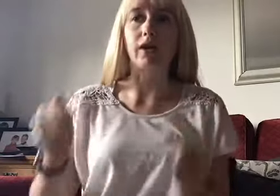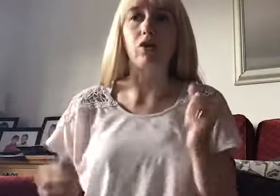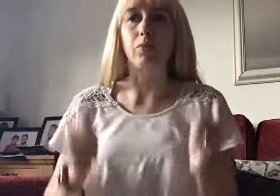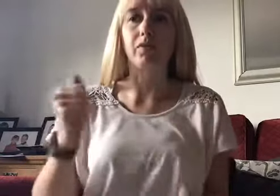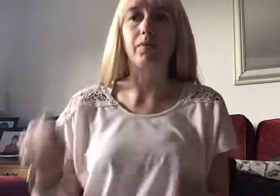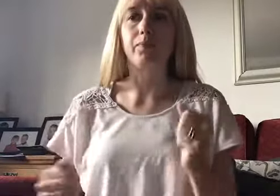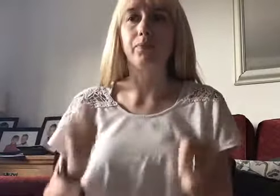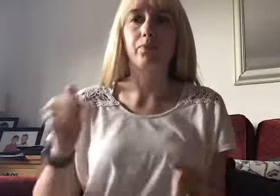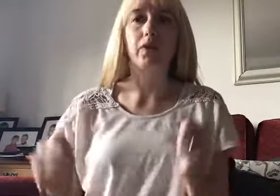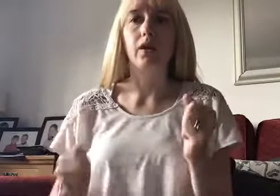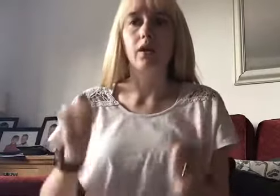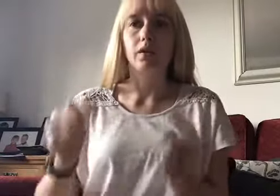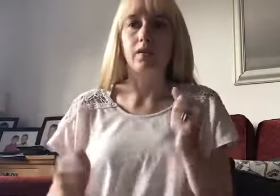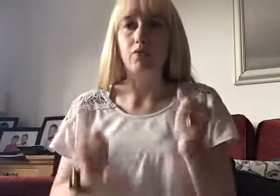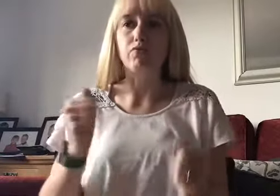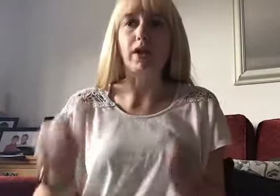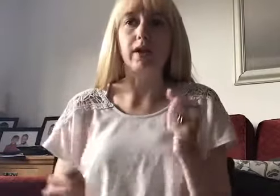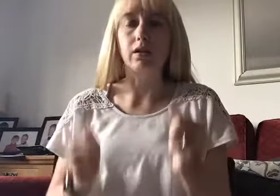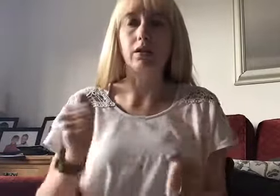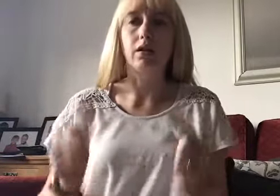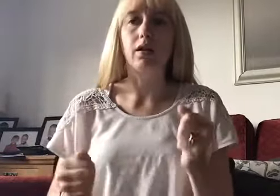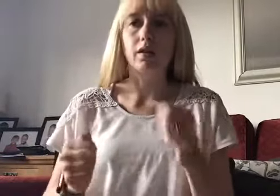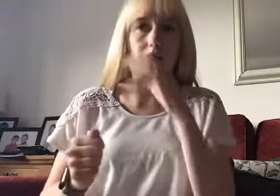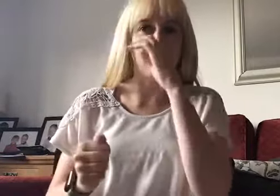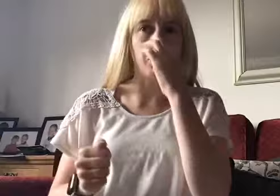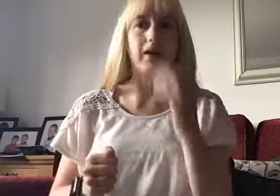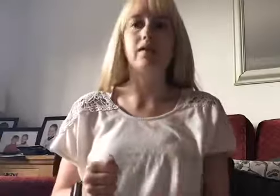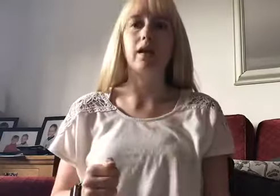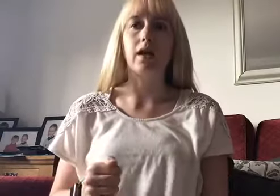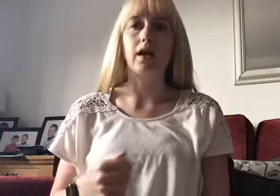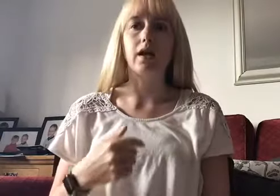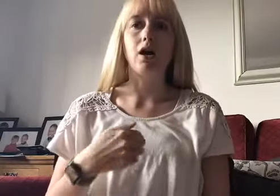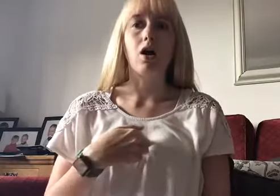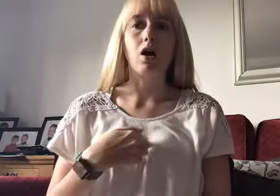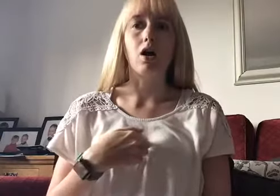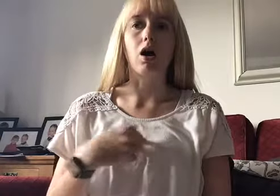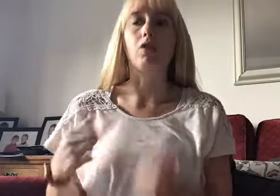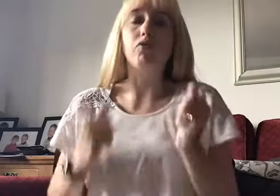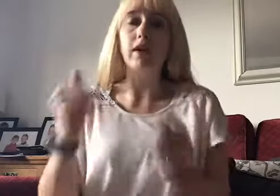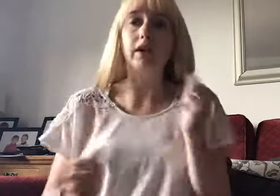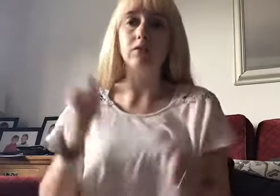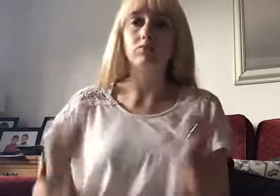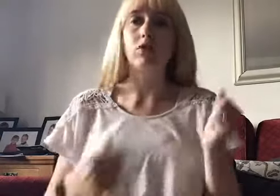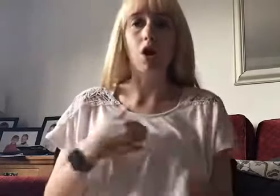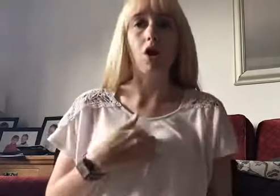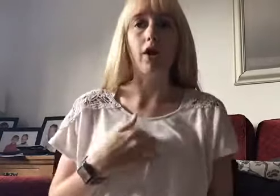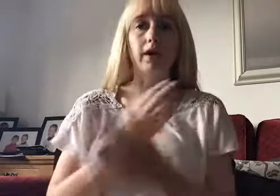arms. So running. So you might say running, I